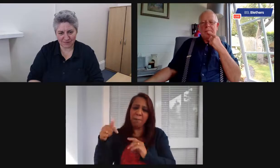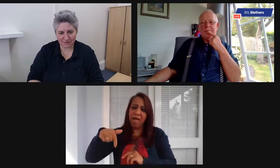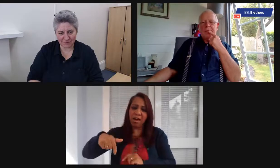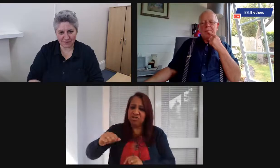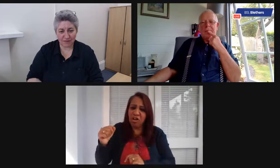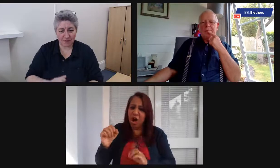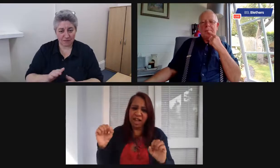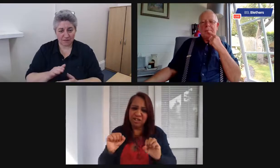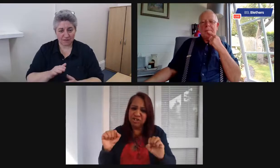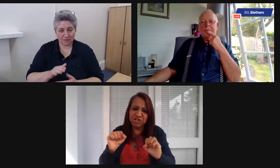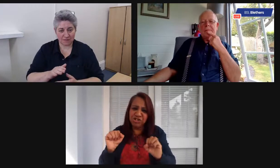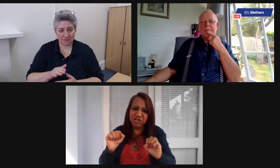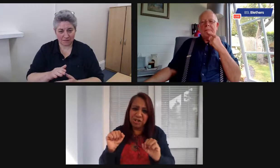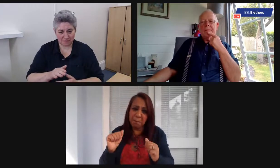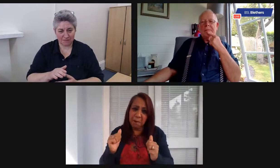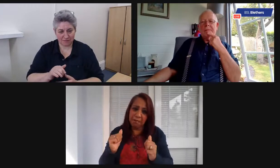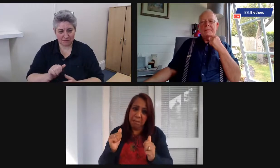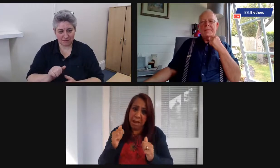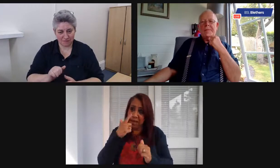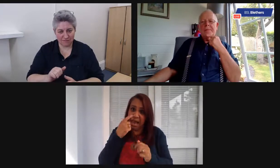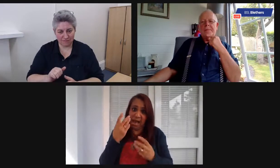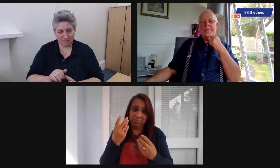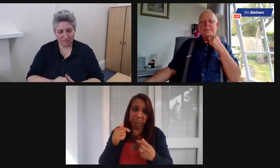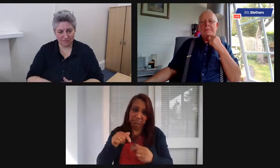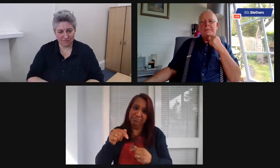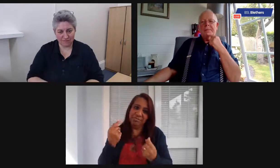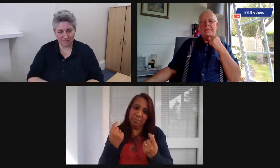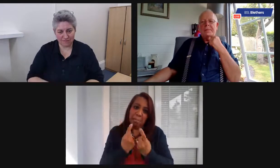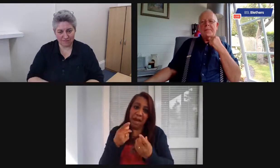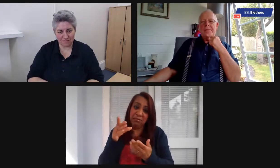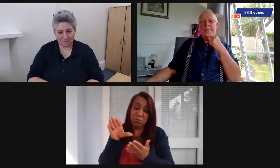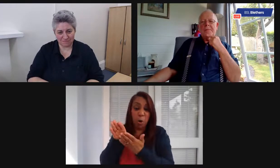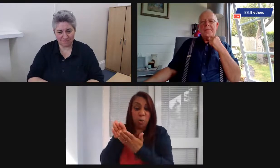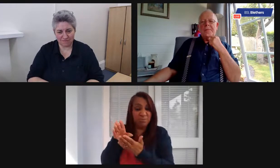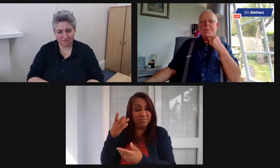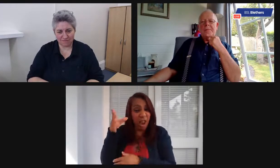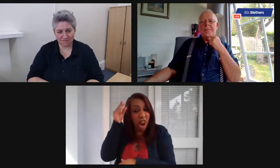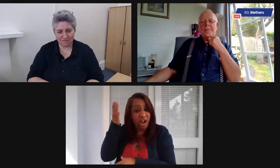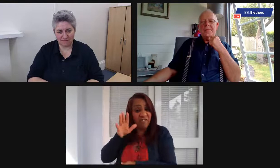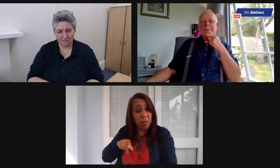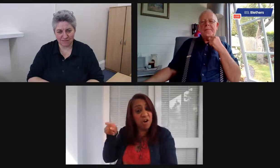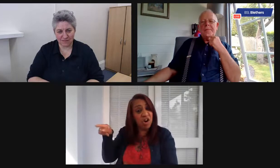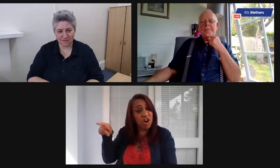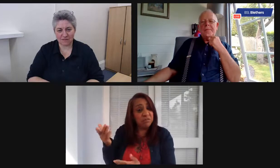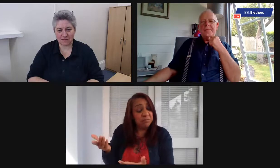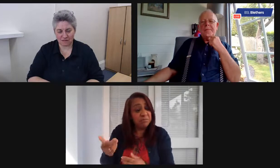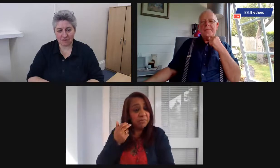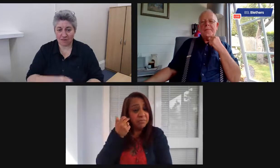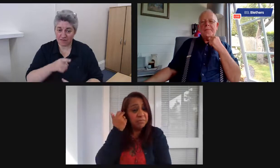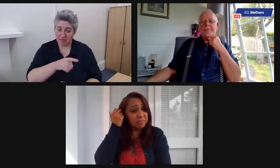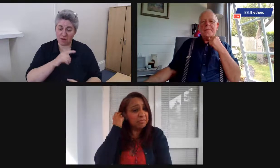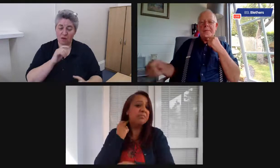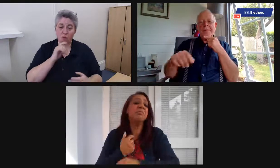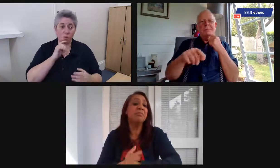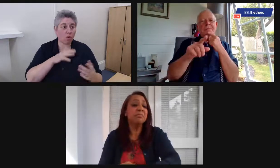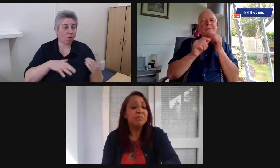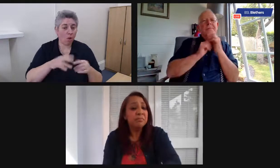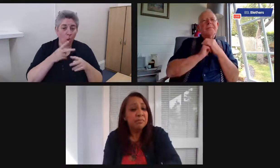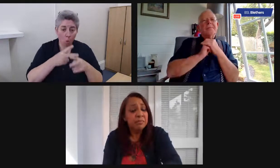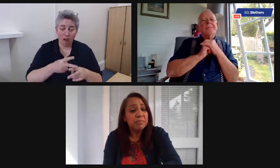beauty, but a very good role model for having local people on beach patrol. And it was a deaf lady, it